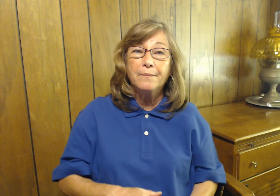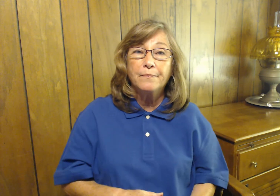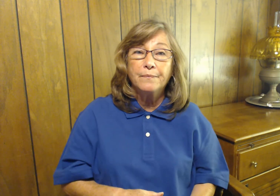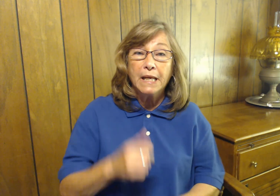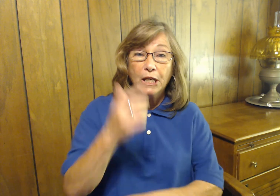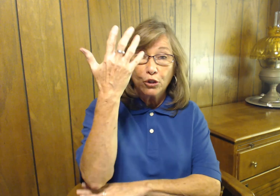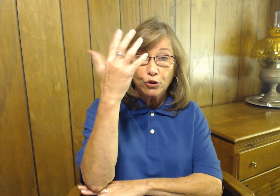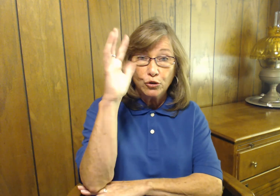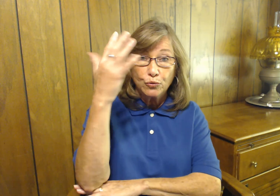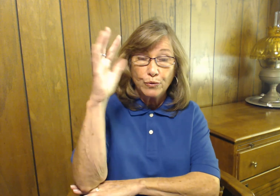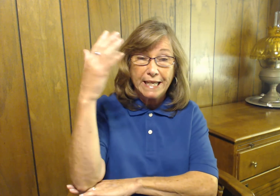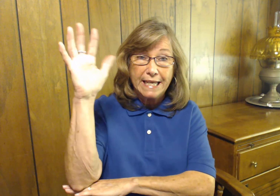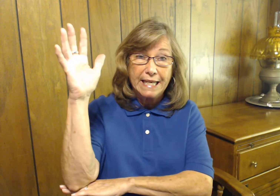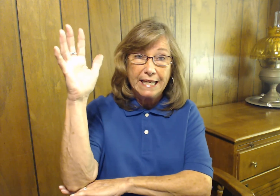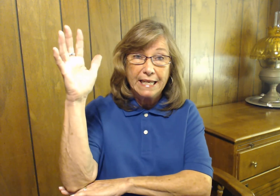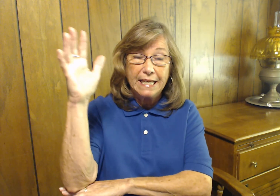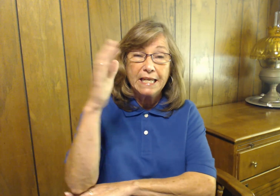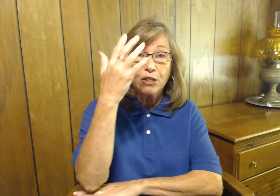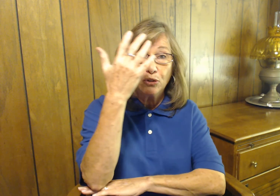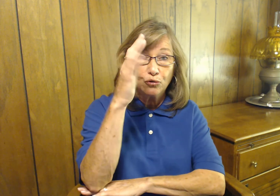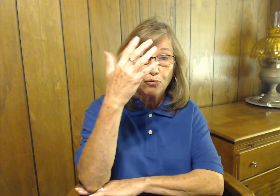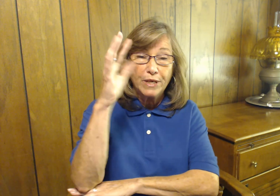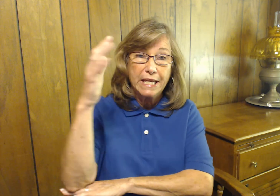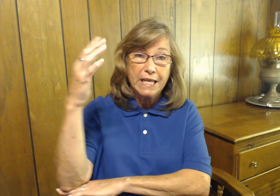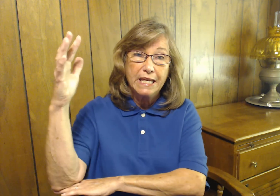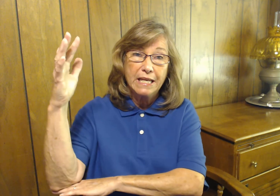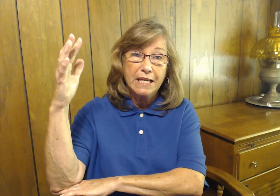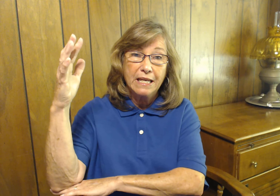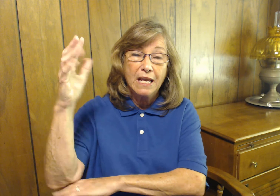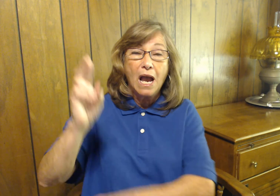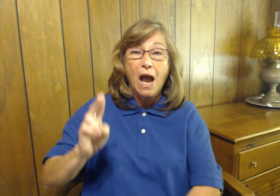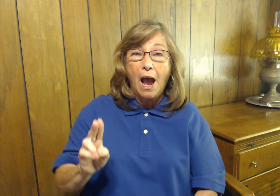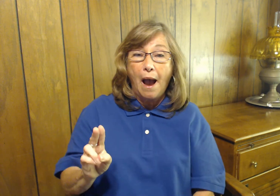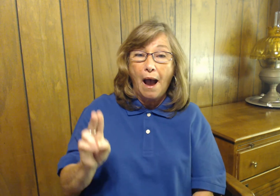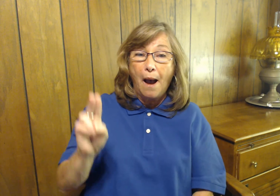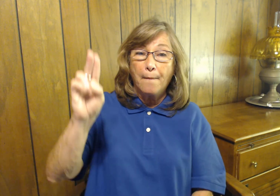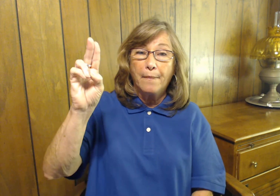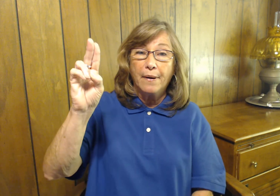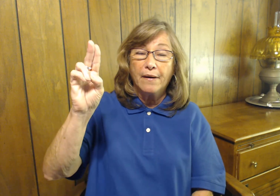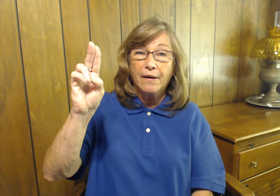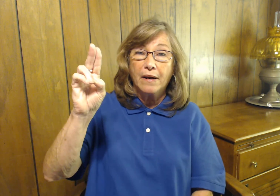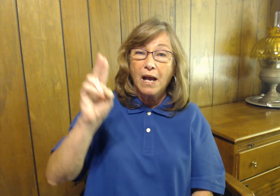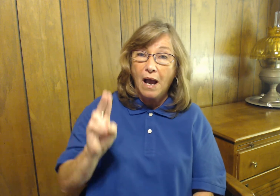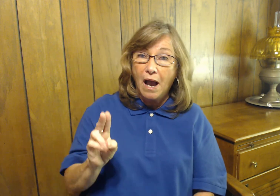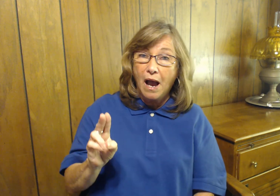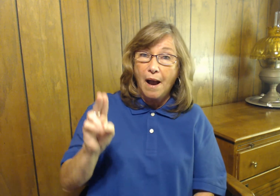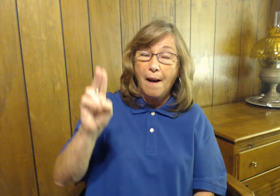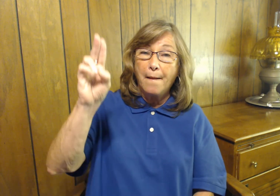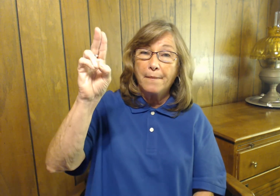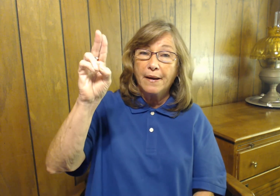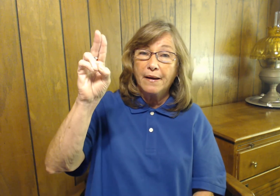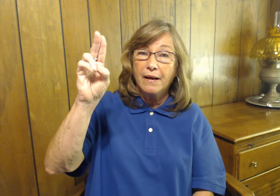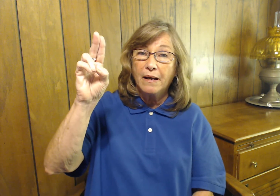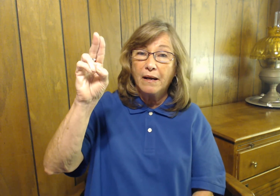tree up up weather